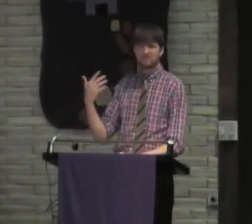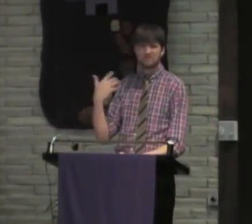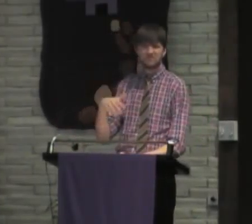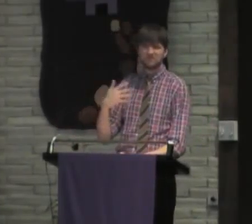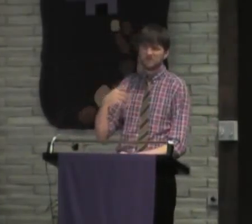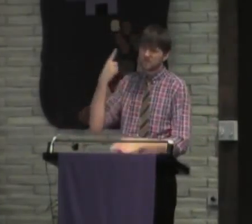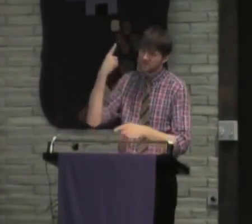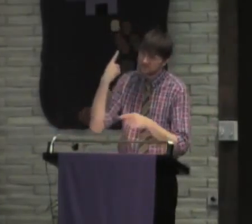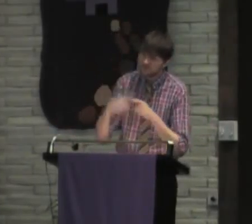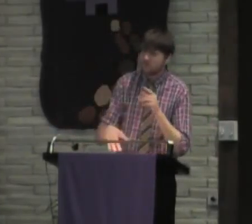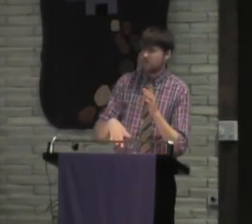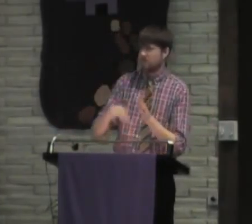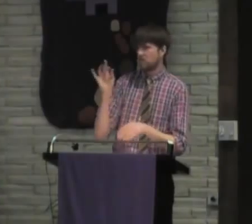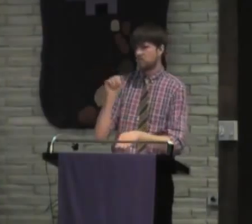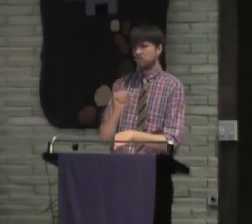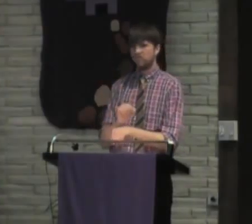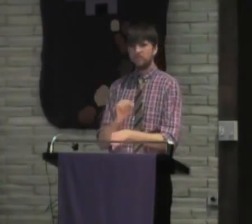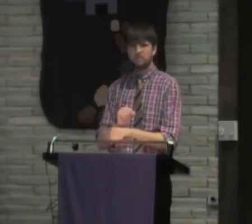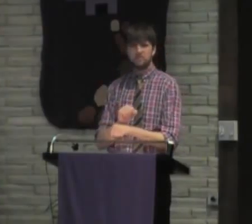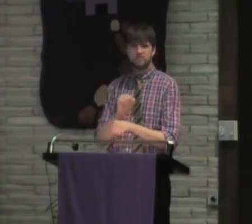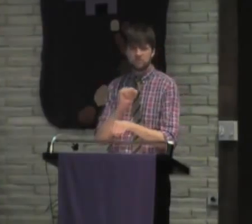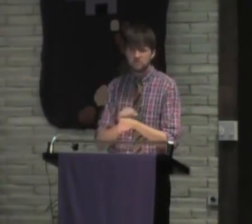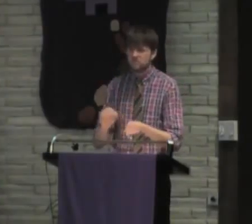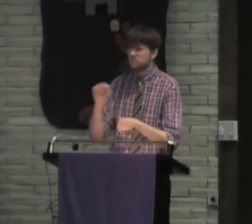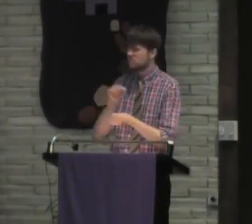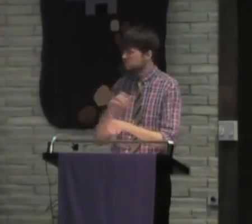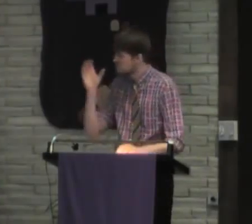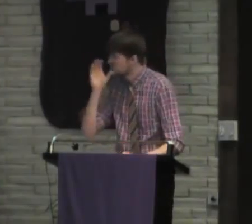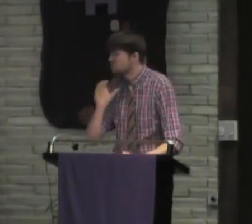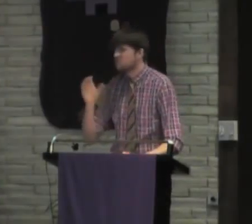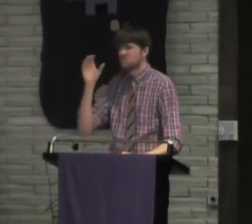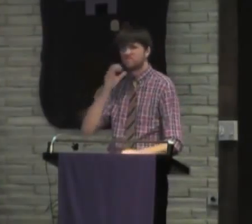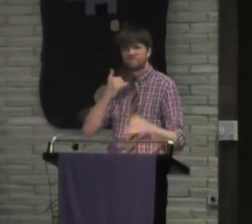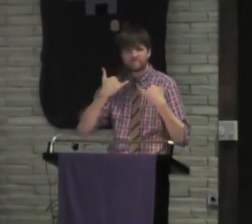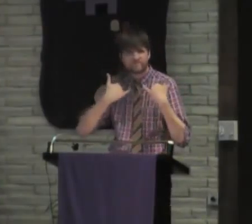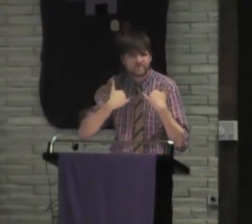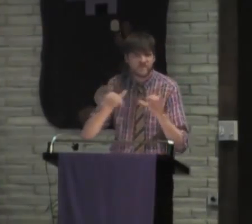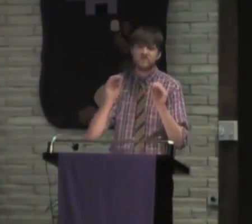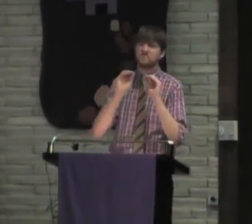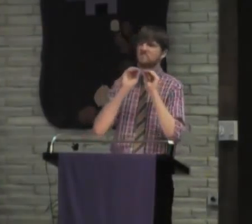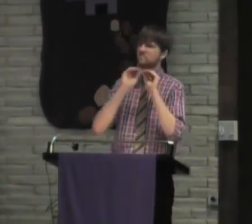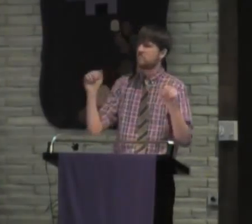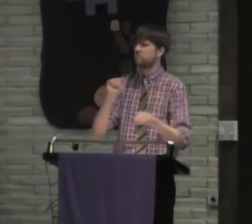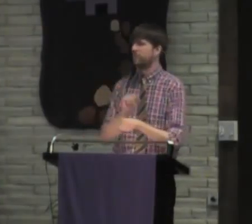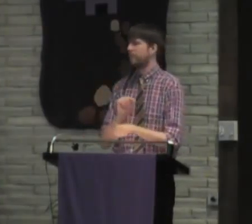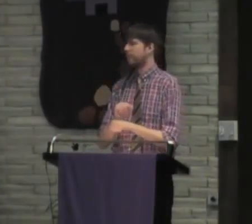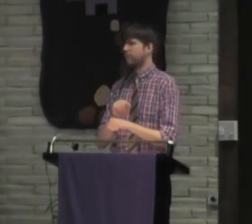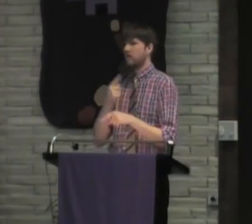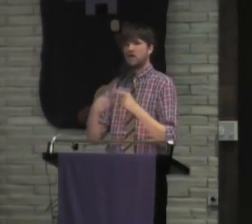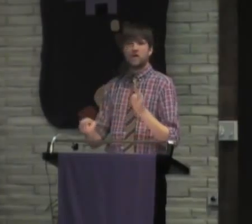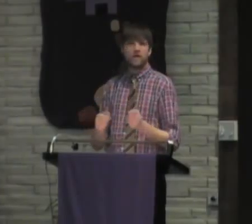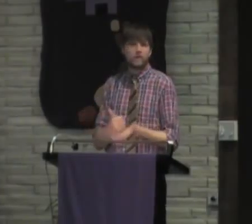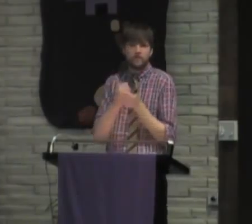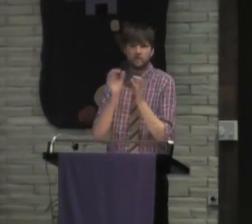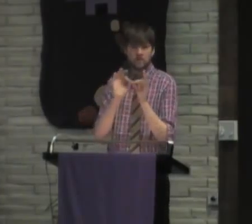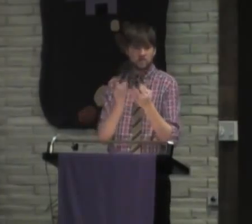But when we see someone who can't find a job, who's working and searching, and still